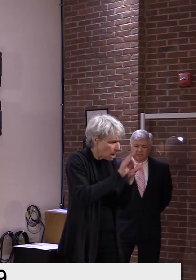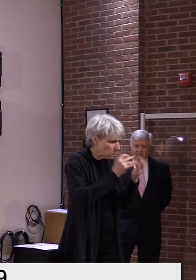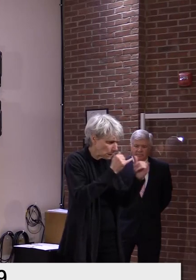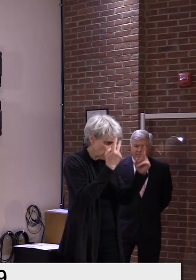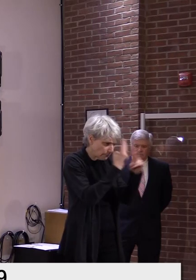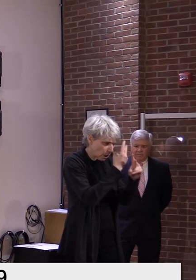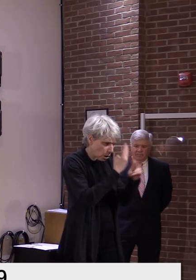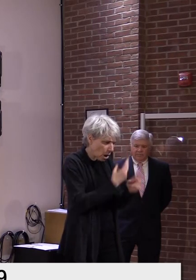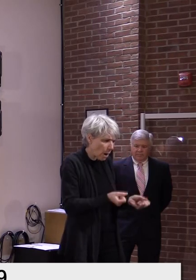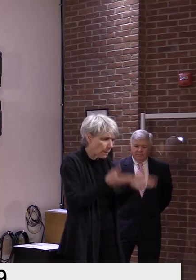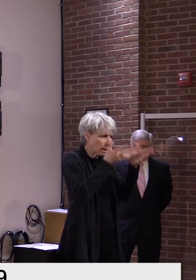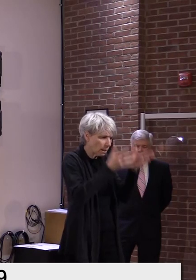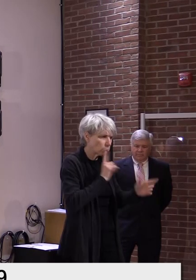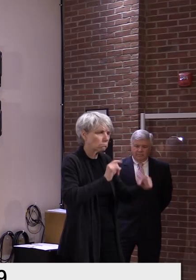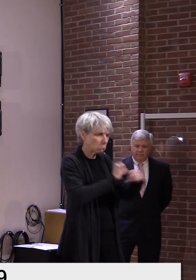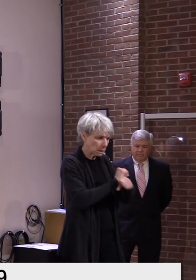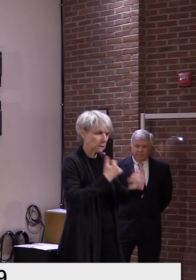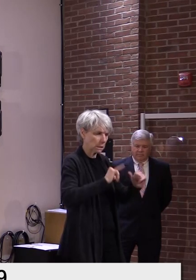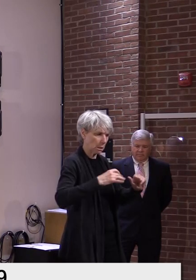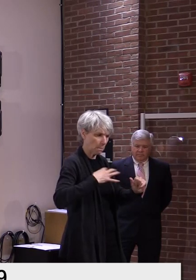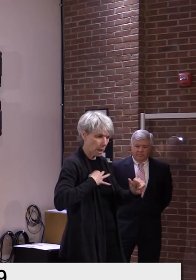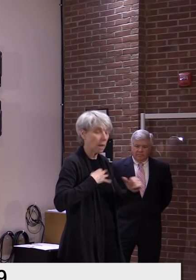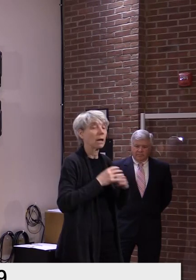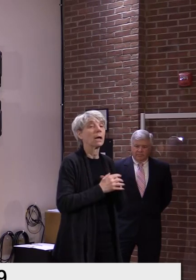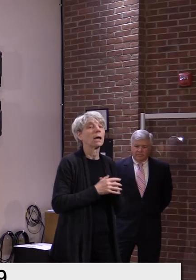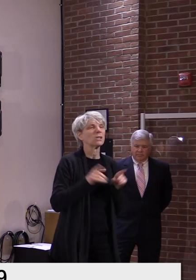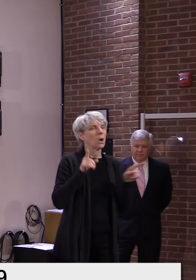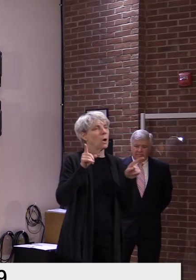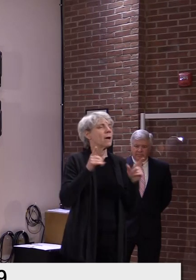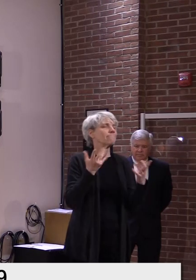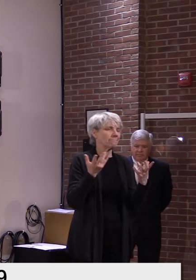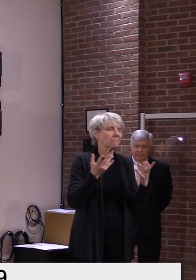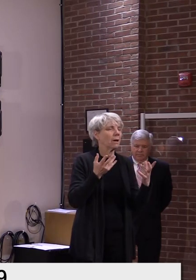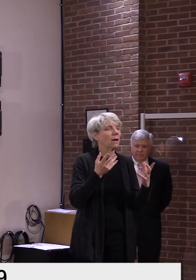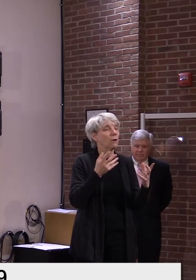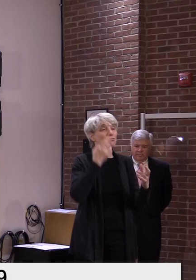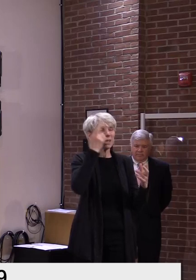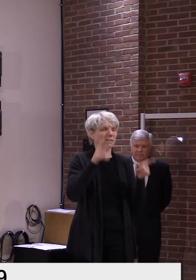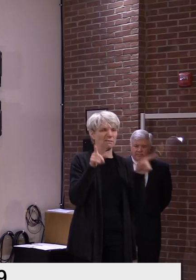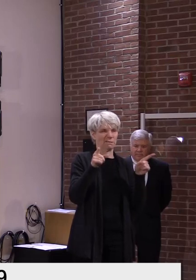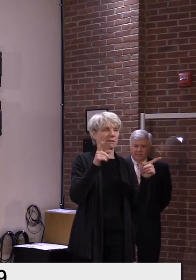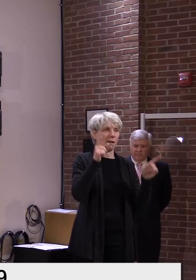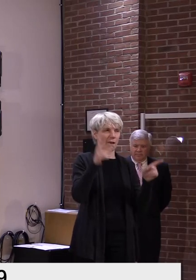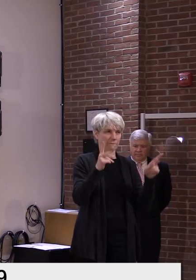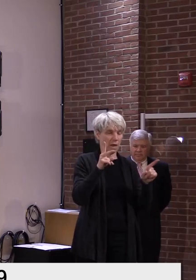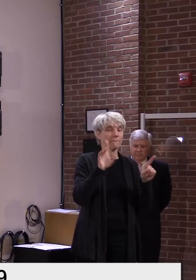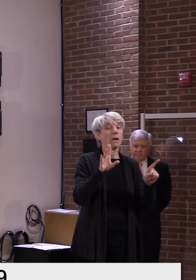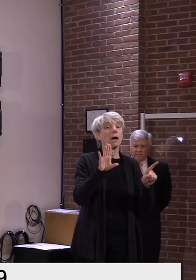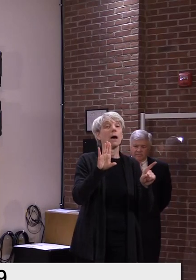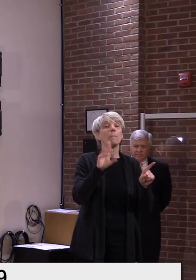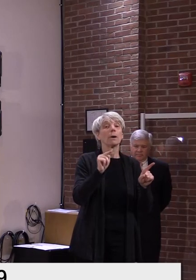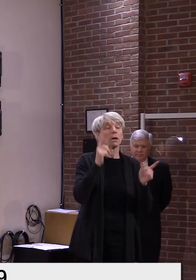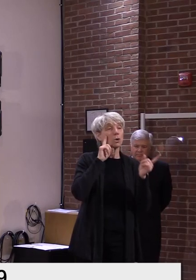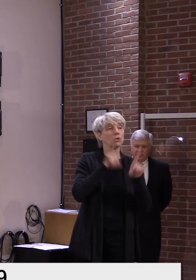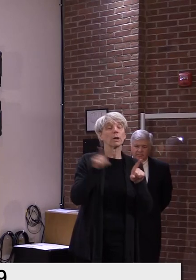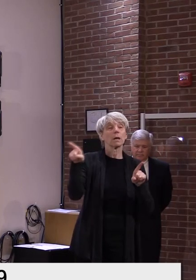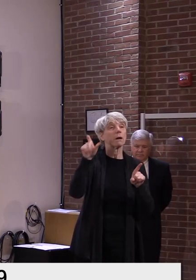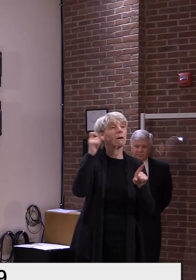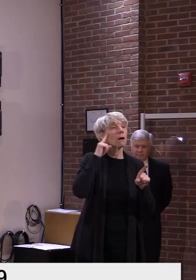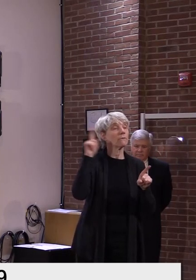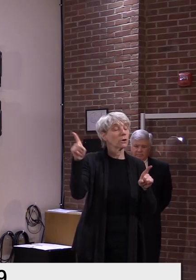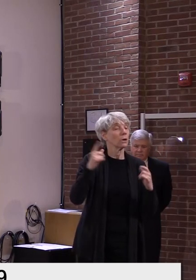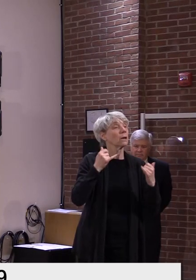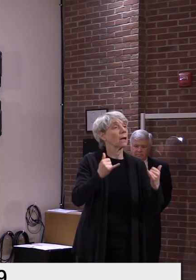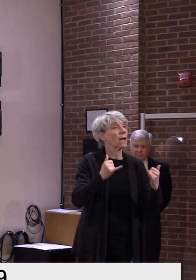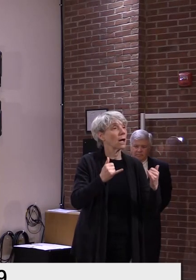we're seeing now. So I think it's a combination of both, but to the governor's point, you know, I would just reiterate that with restrictions